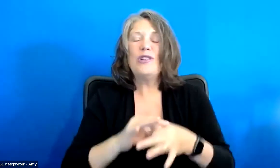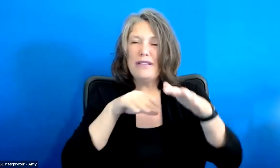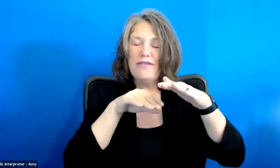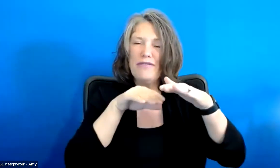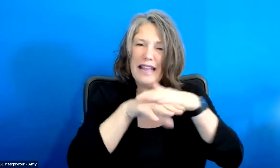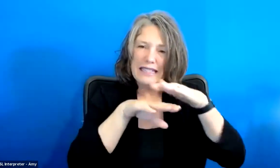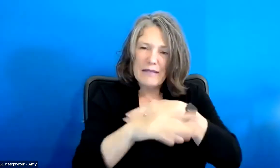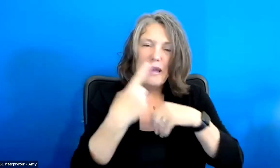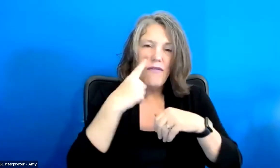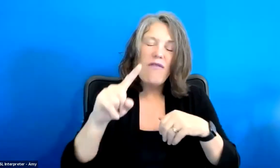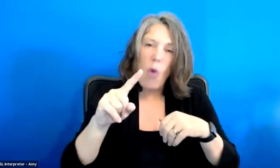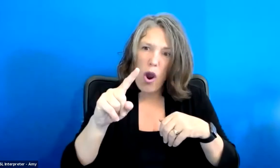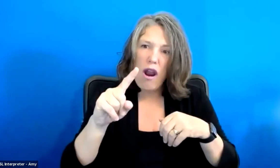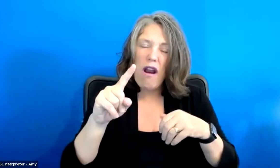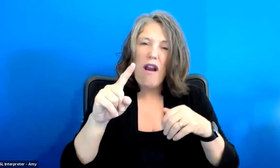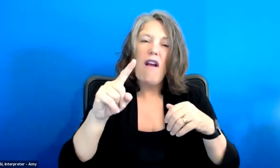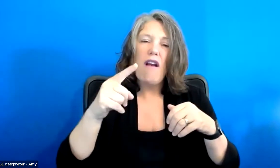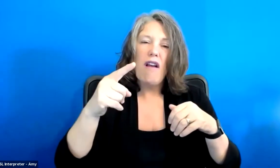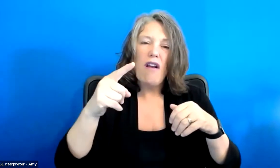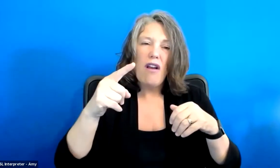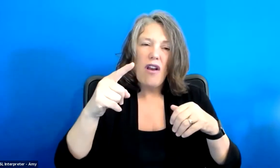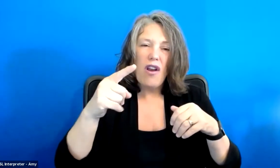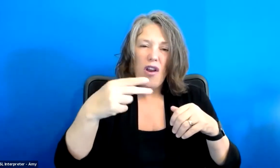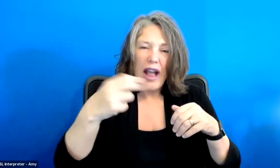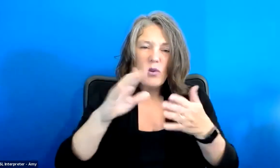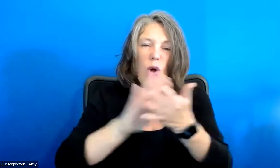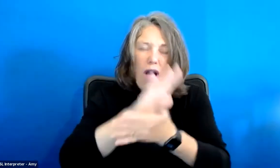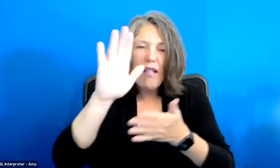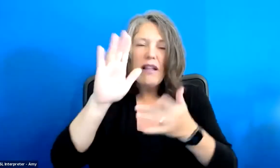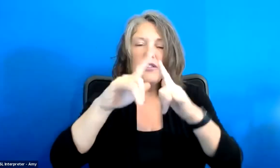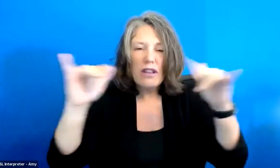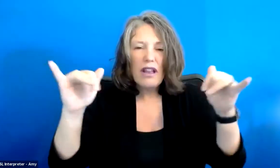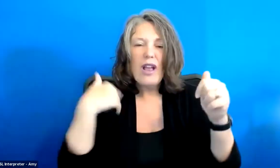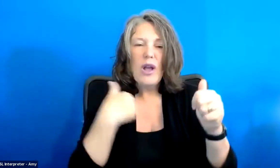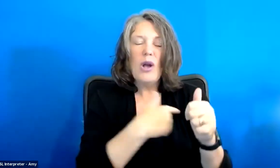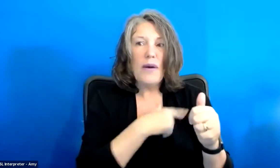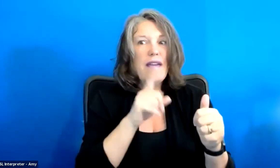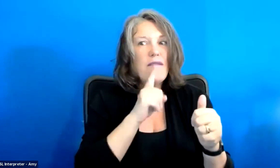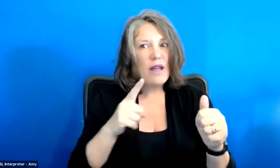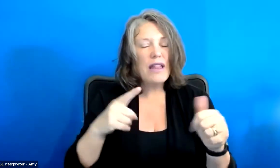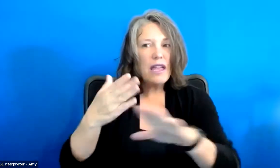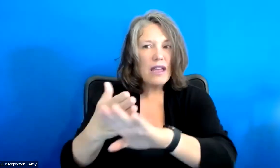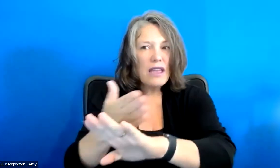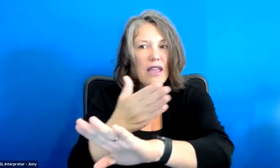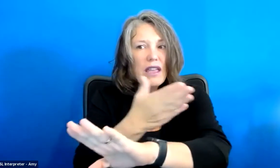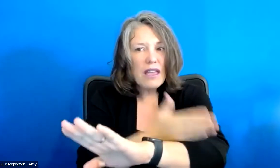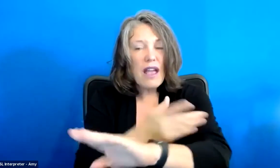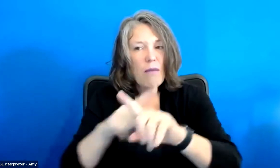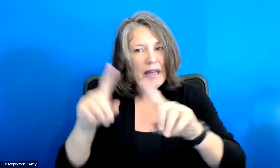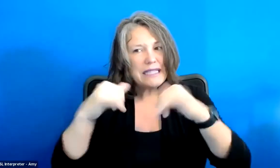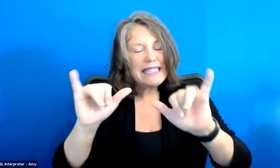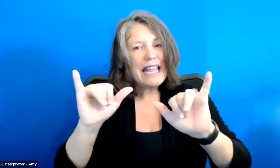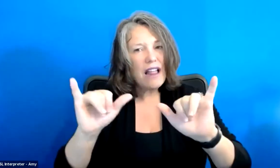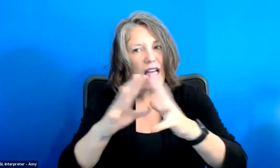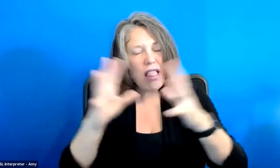in higher ed, I want to acknowledge that we've come a long ways, but we have a ways to go. And